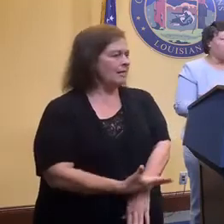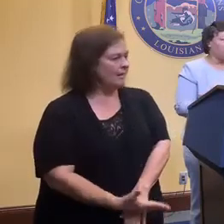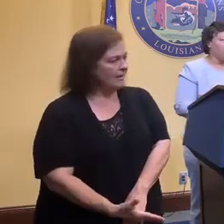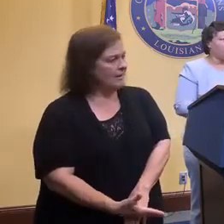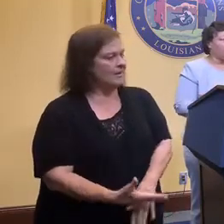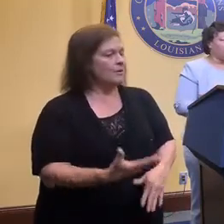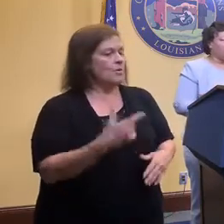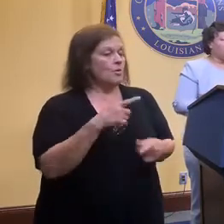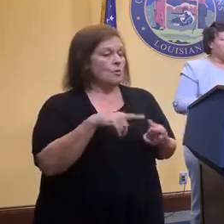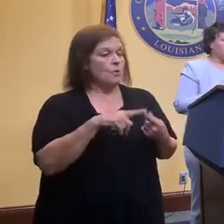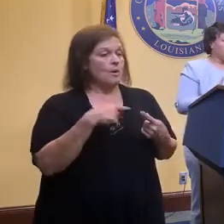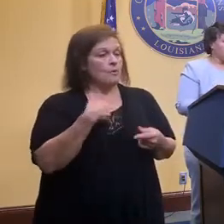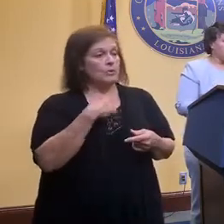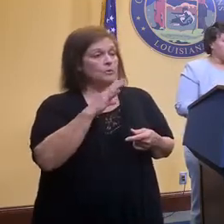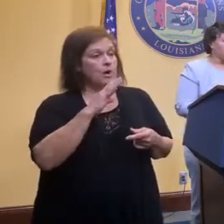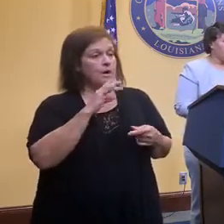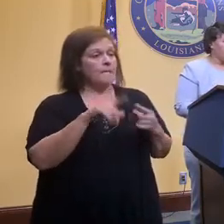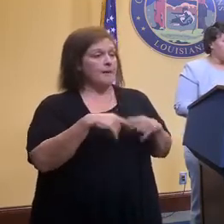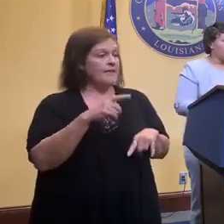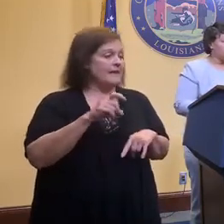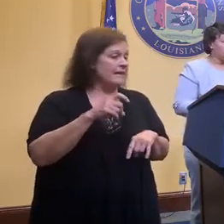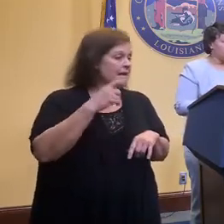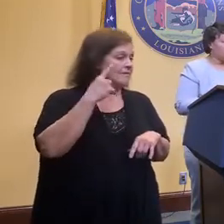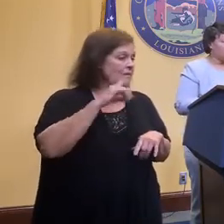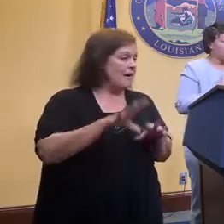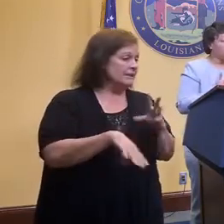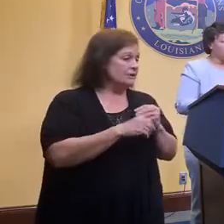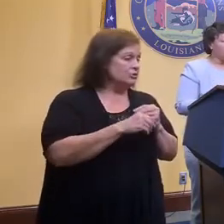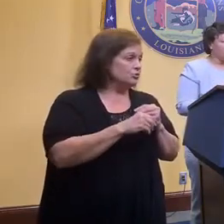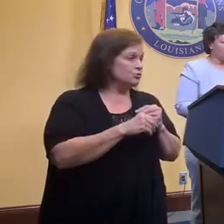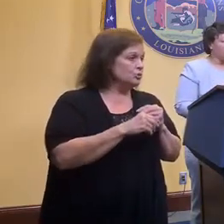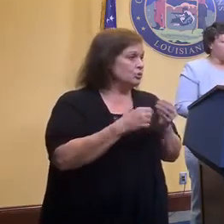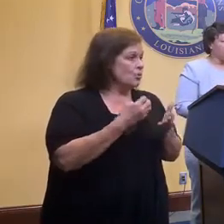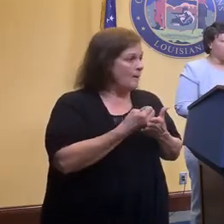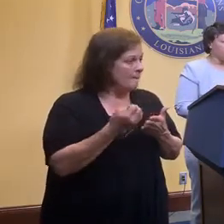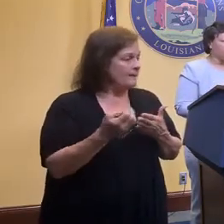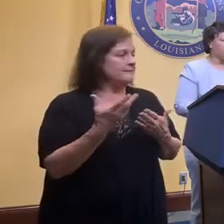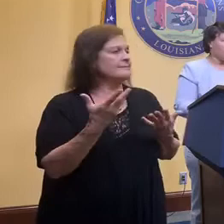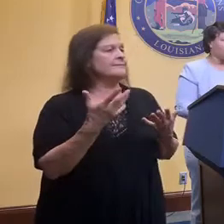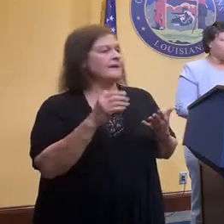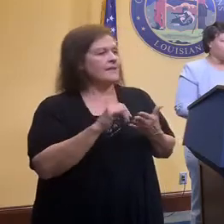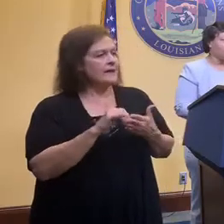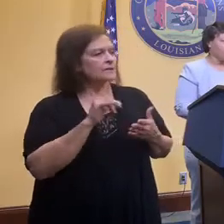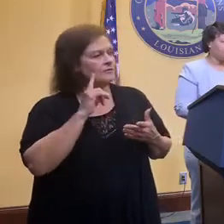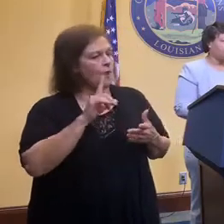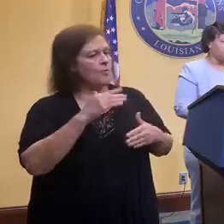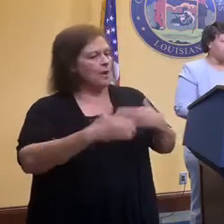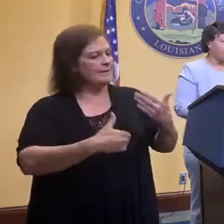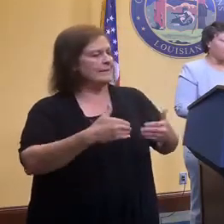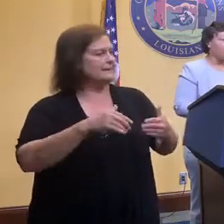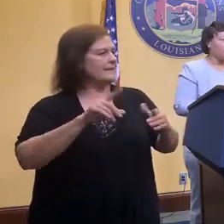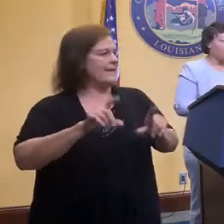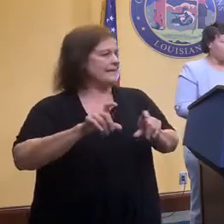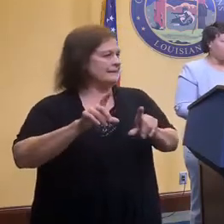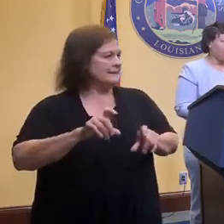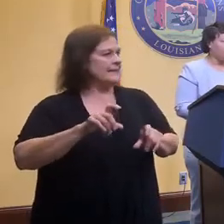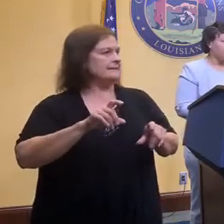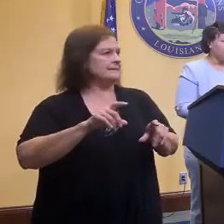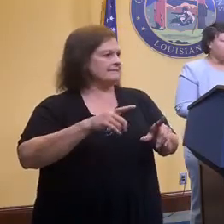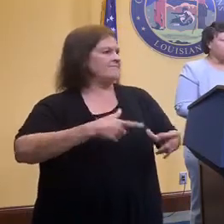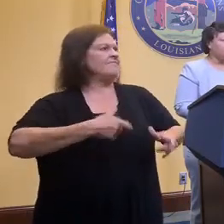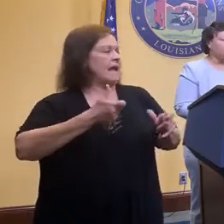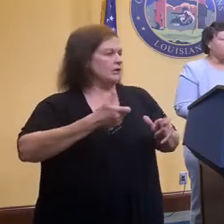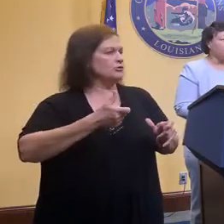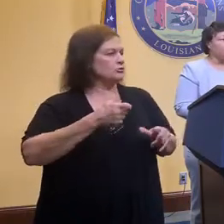when we talk about the need for additional equipment, it's to process tests at a rapid